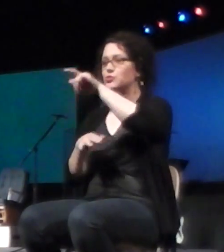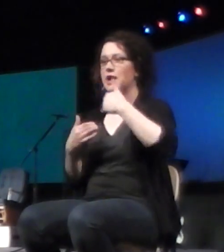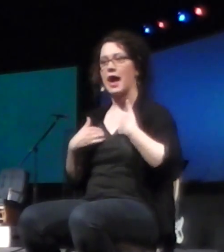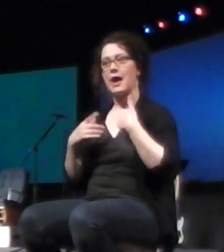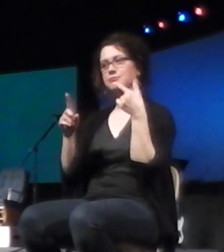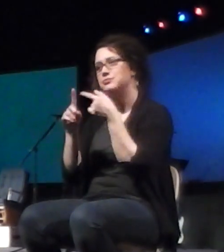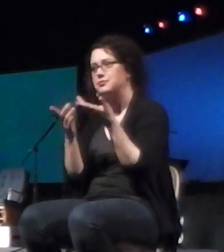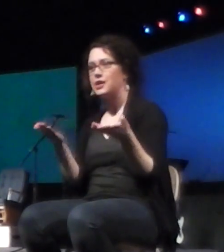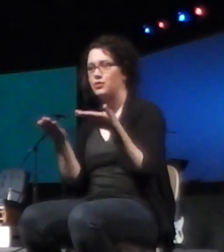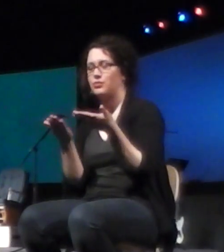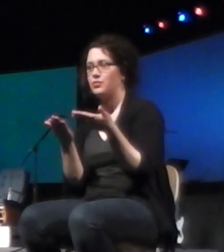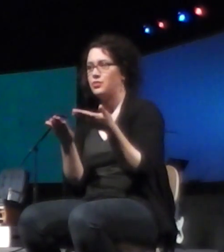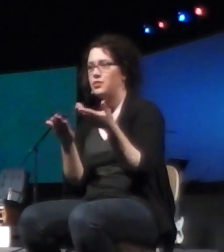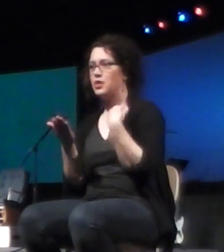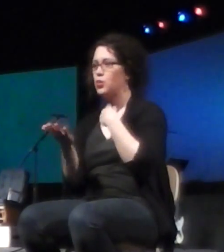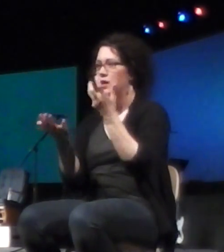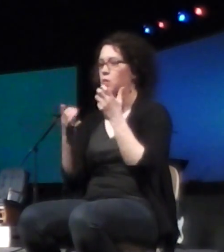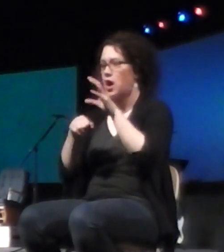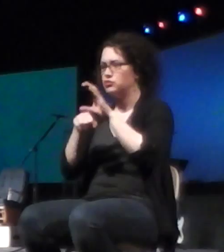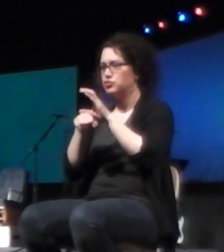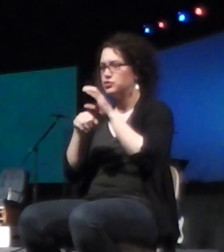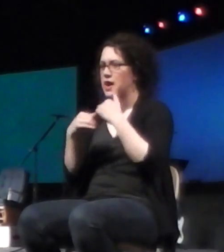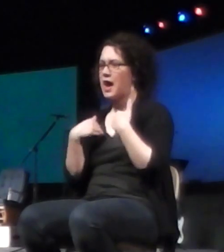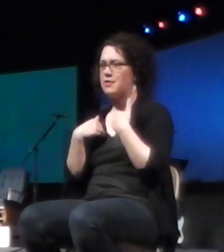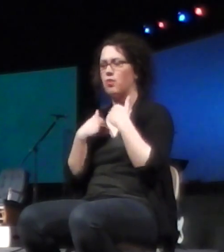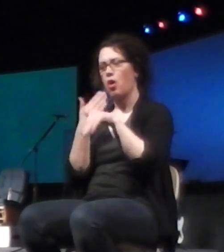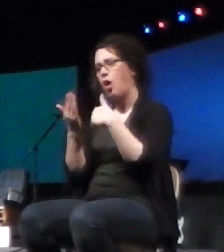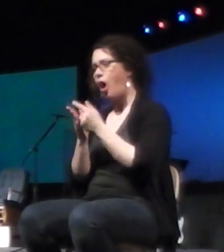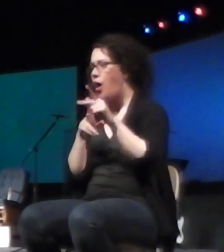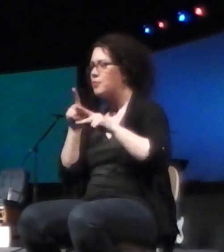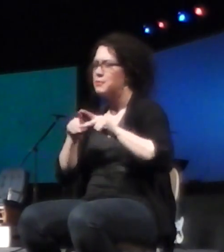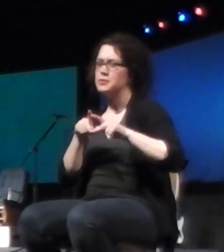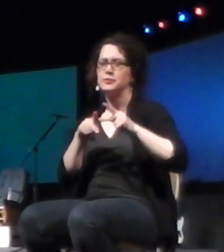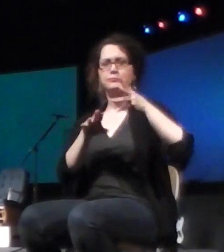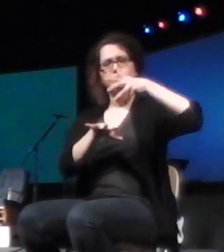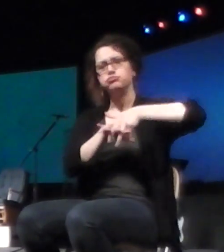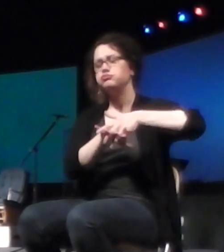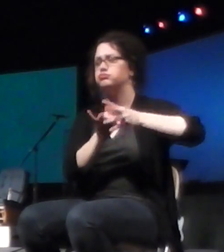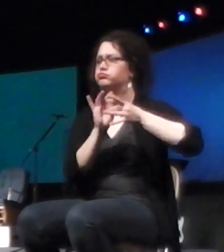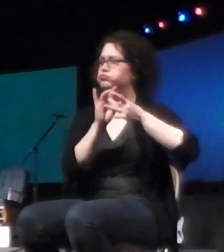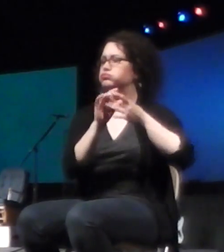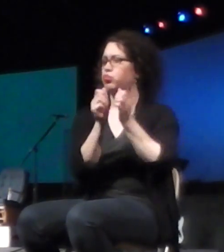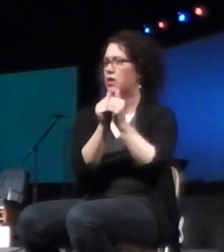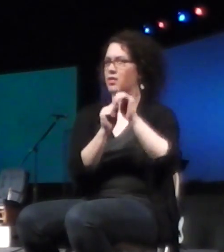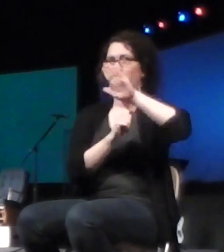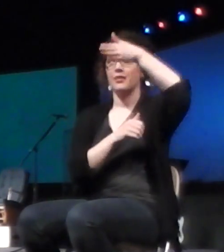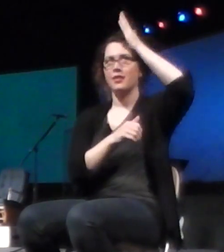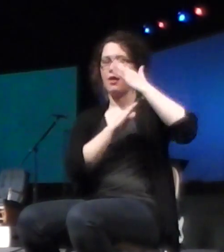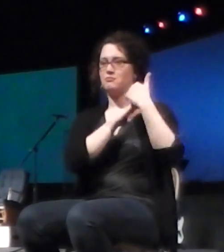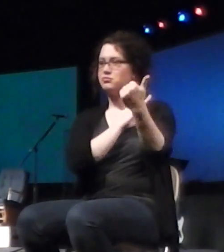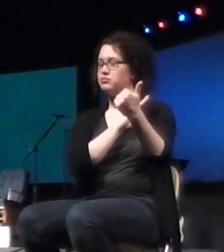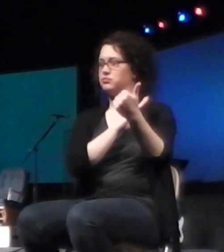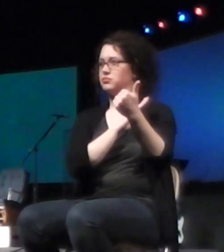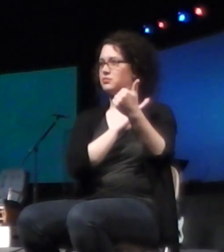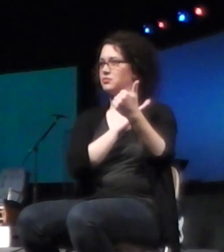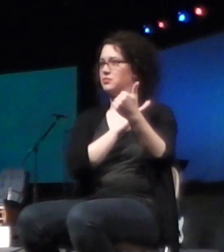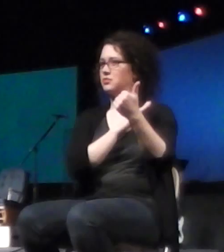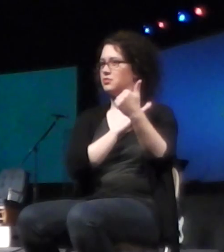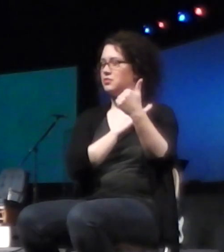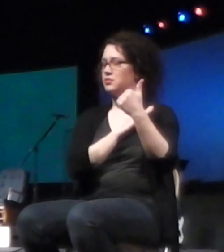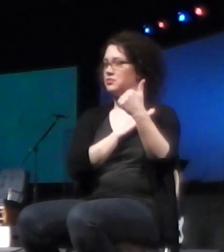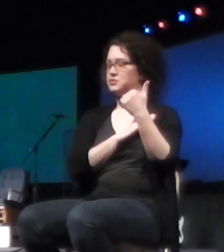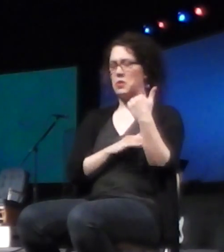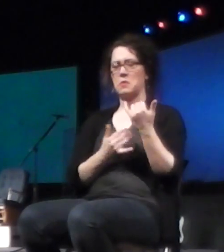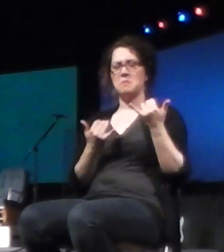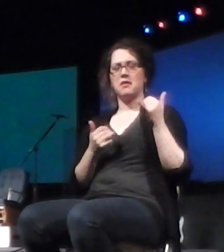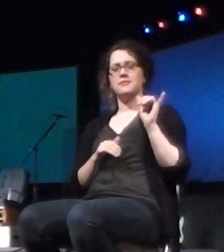0 unfulfilled callings in the church. And 0 unconnected people. We said, wouldn't it be awesome as a strategy for that if we just